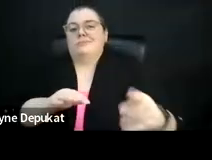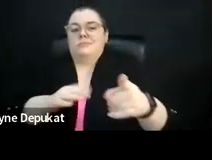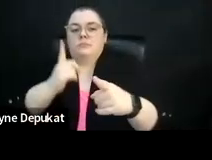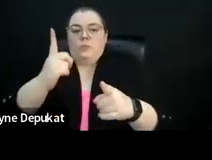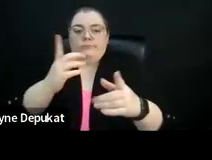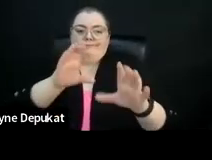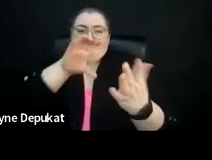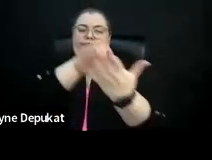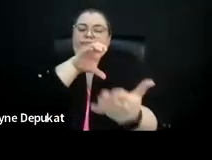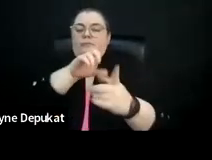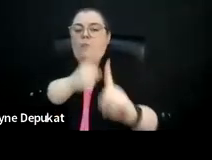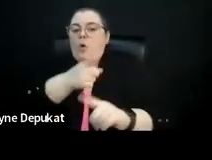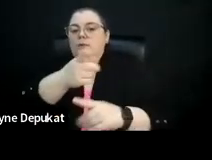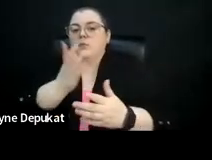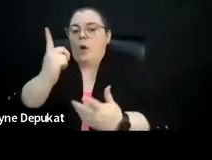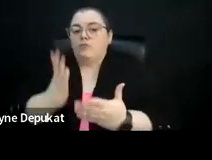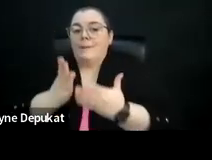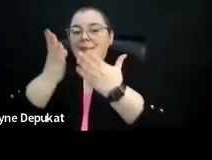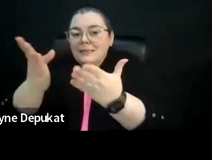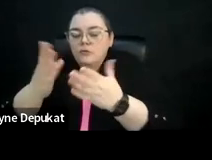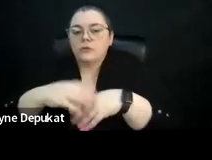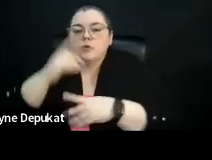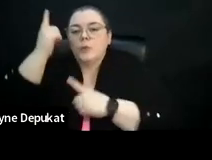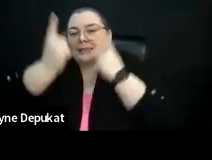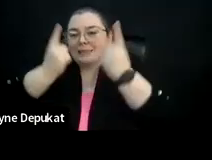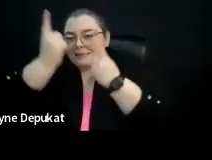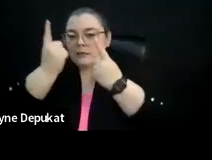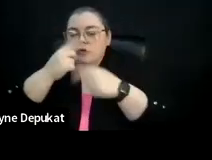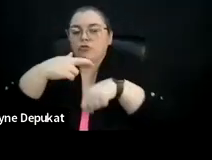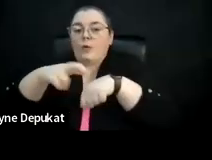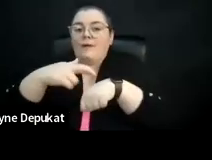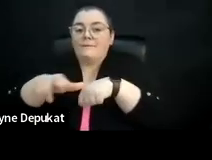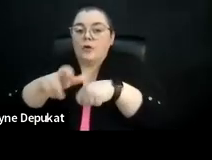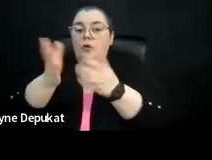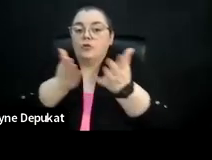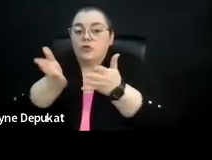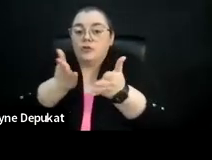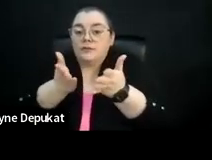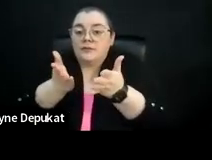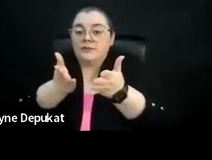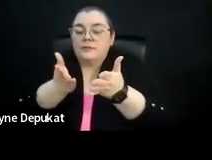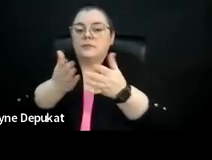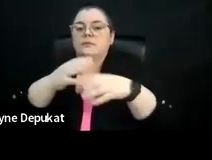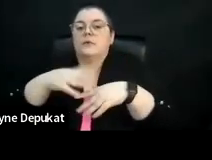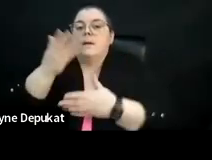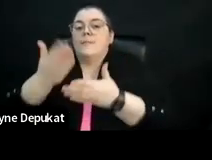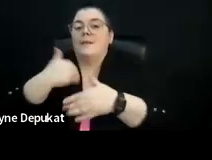So the next paragraph talks about